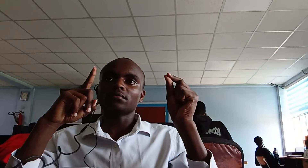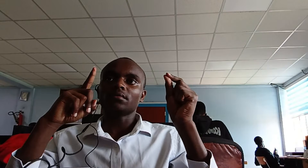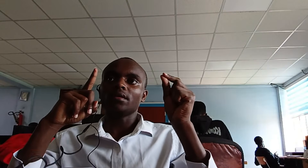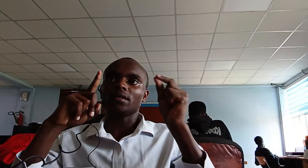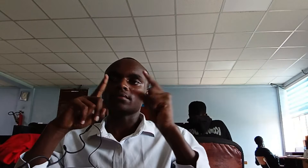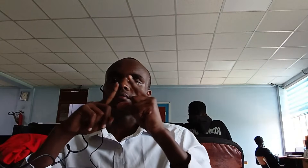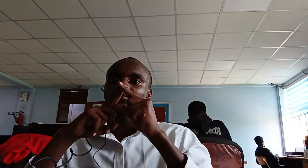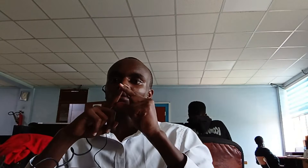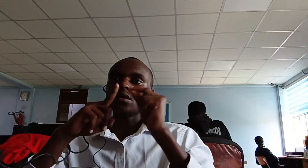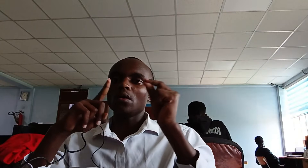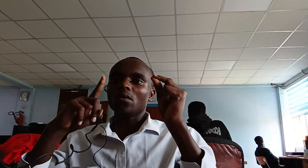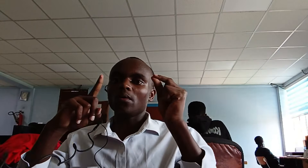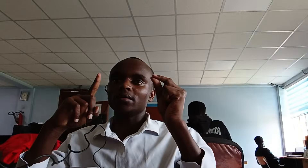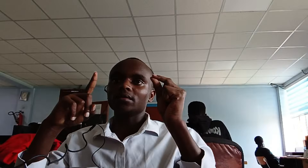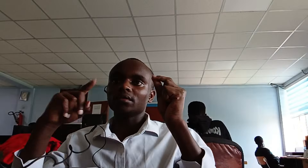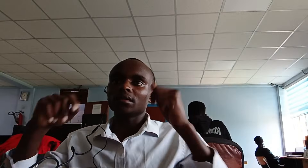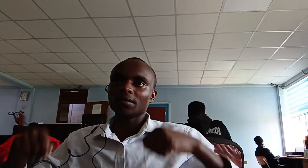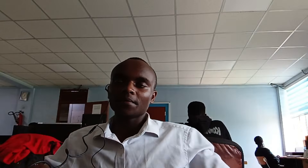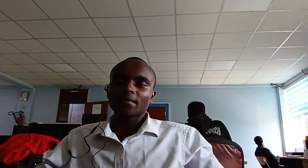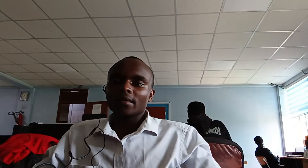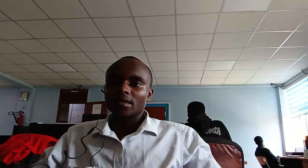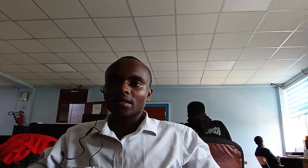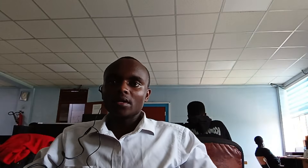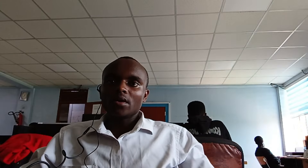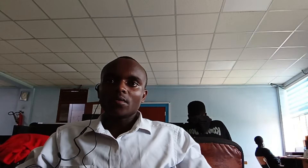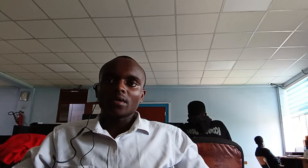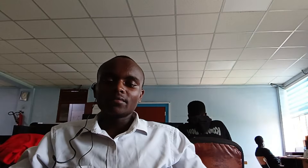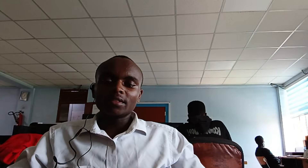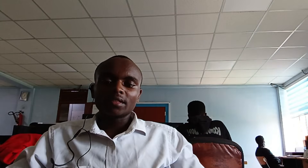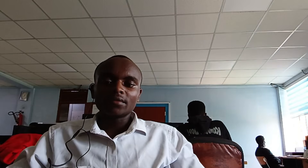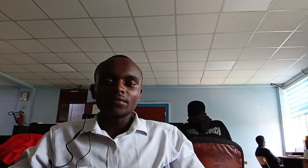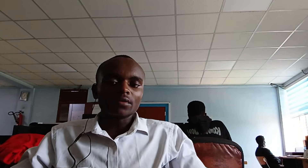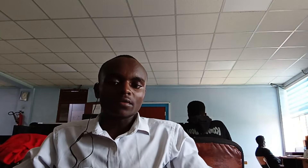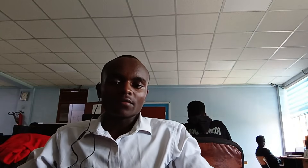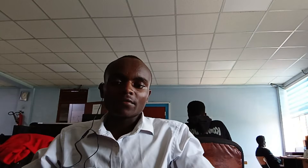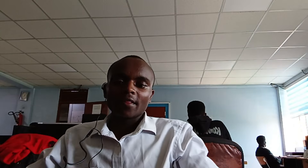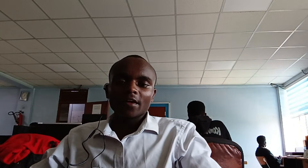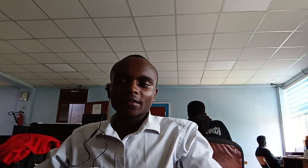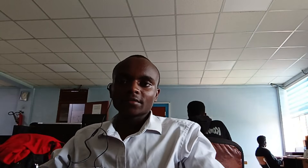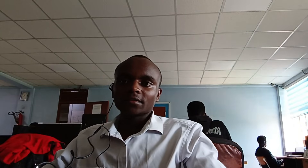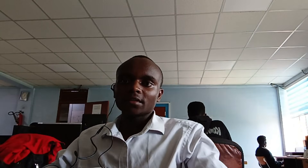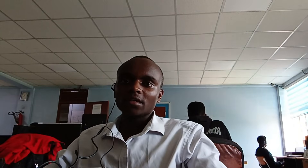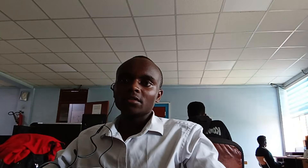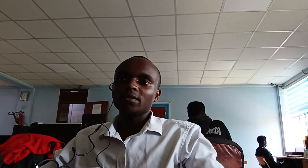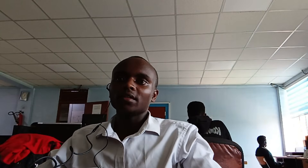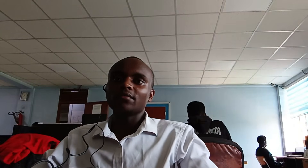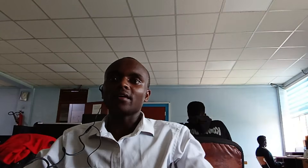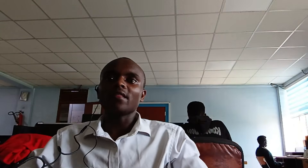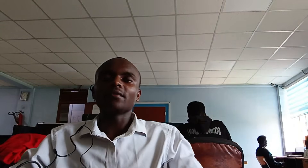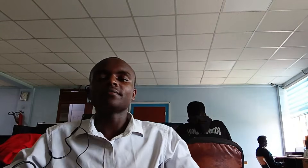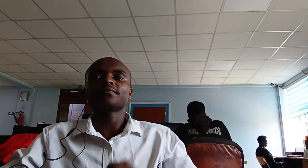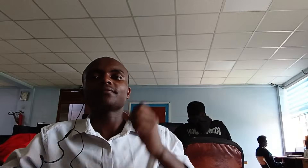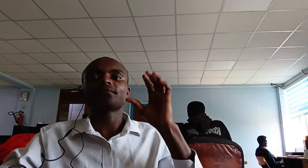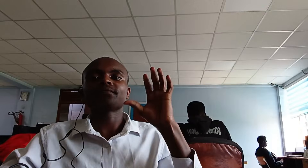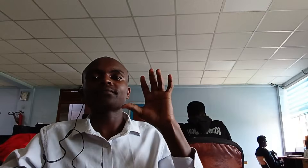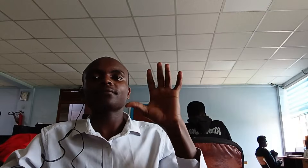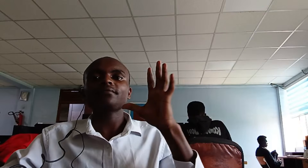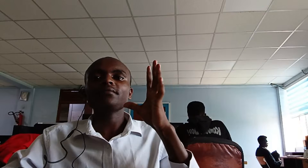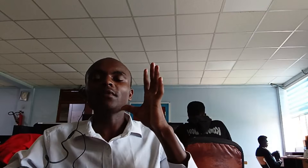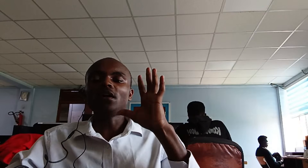Yeah. Words. We have the sign for father. How did we sign father?